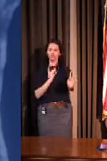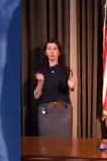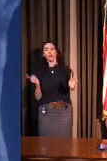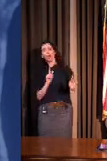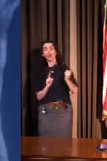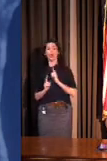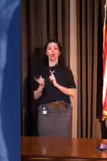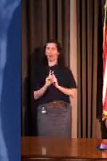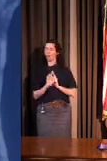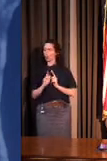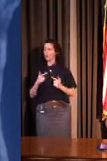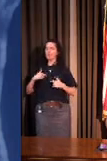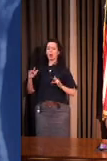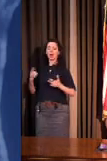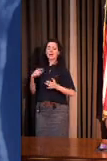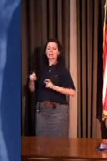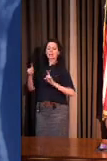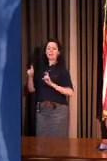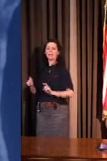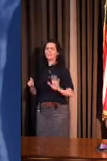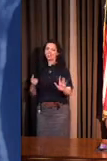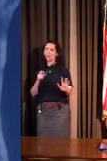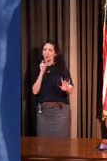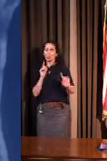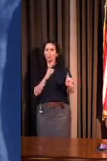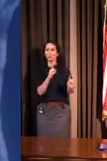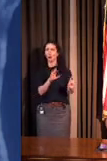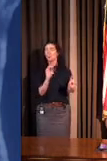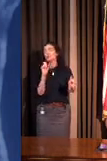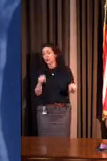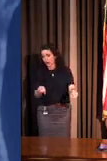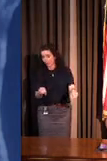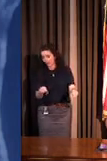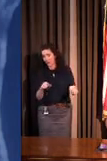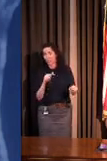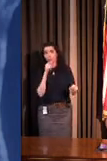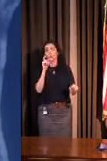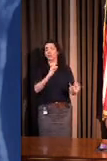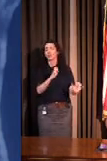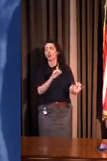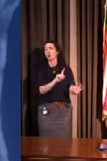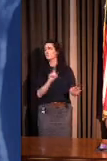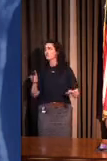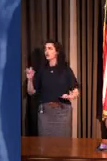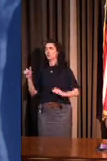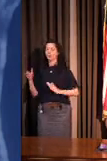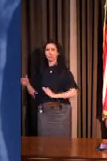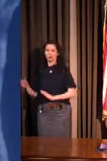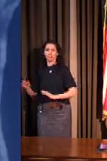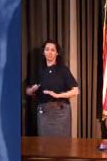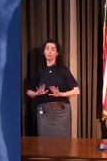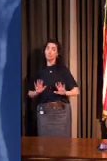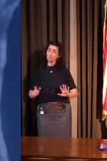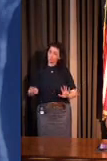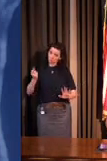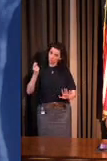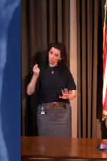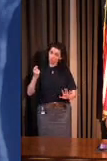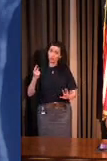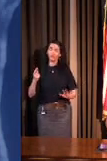creating a burden on that ER. Try and avoid the ER if you can at all possible. There's no question that it's